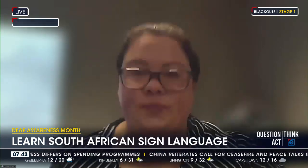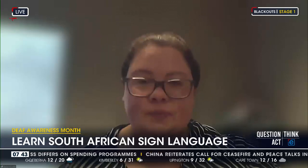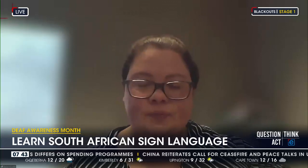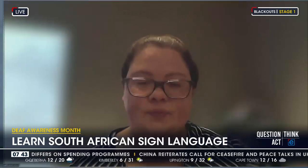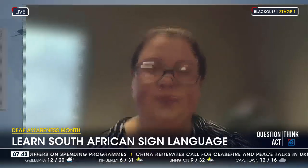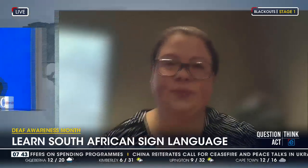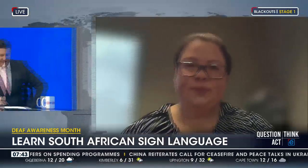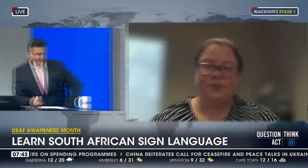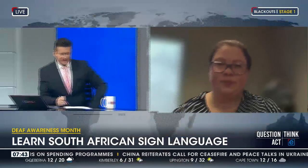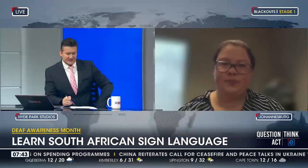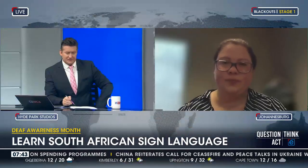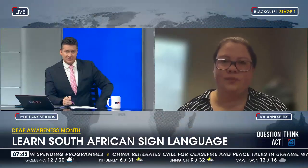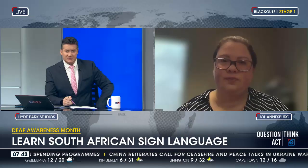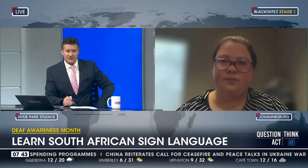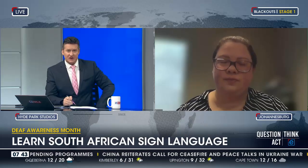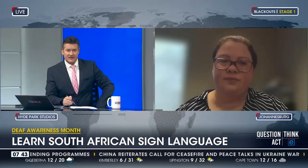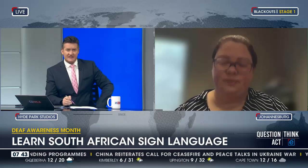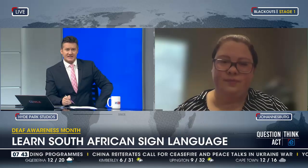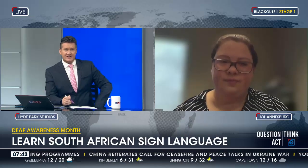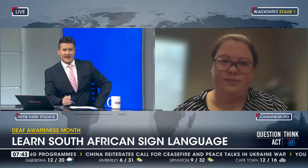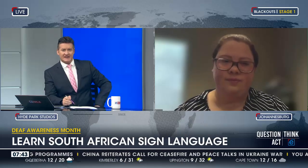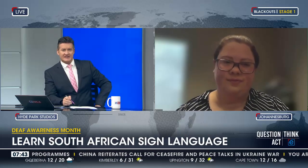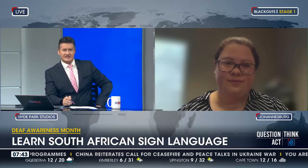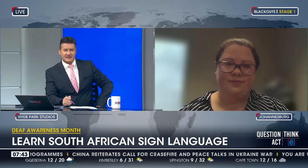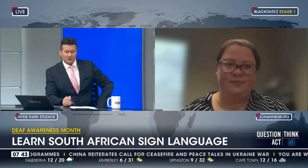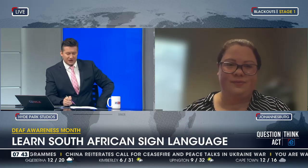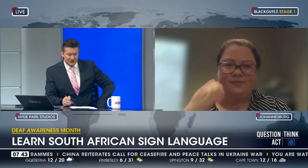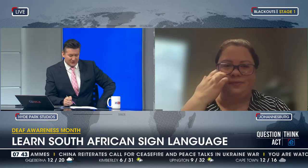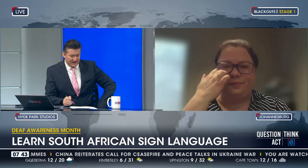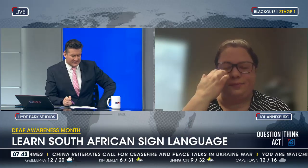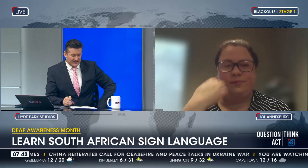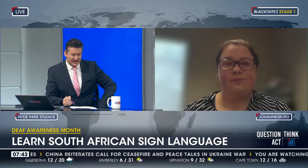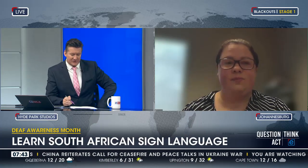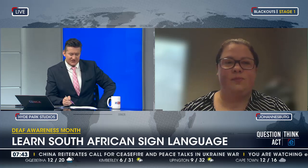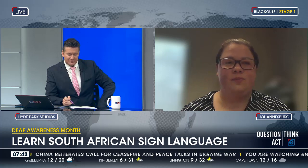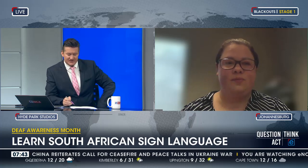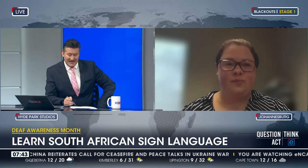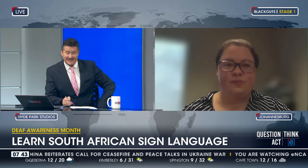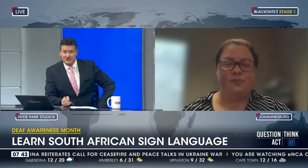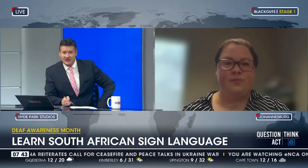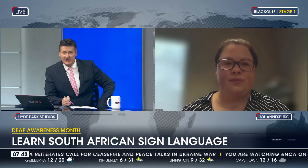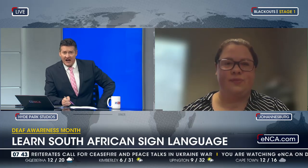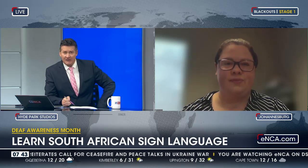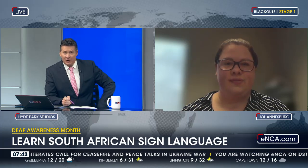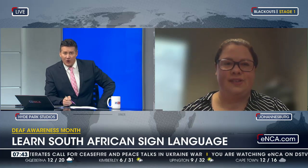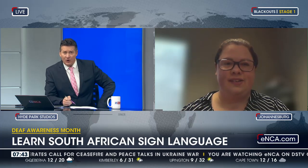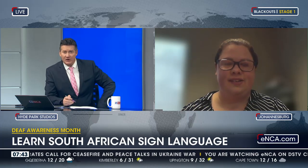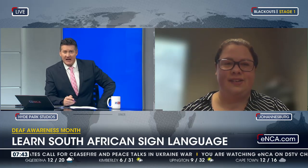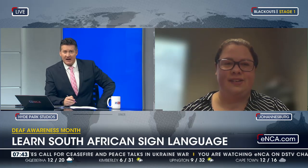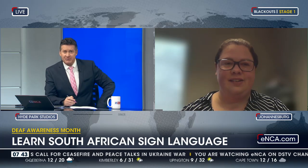sure if maybe you'll know the names, but viewers of eTV and eNCA will know two of our sign language interpreters, Andiswa and Pologo,